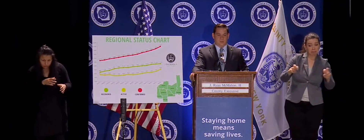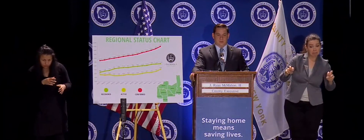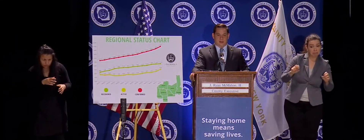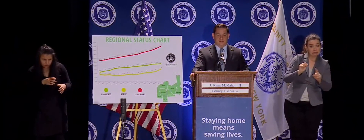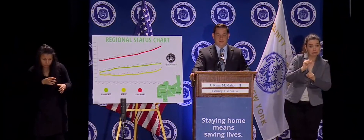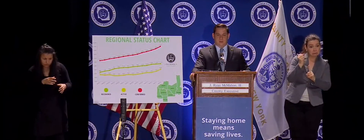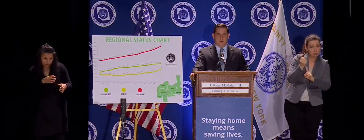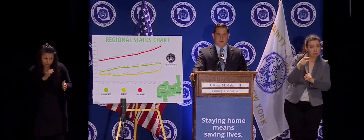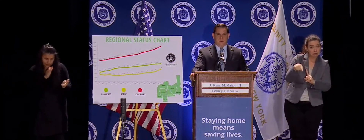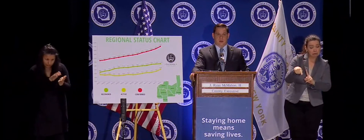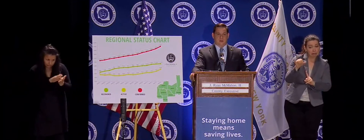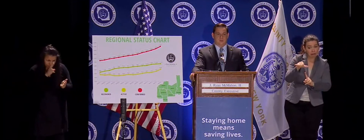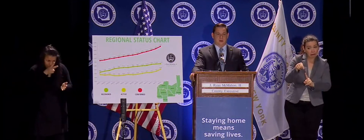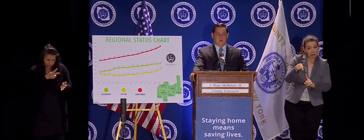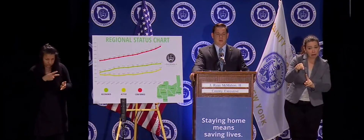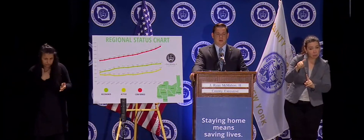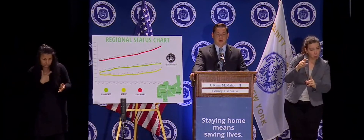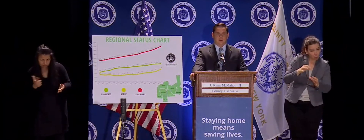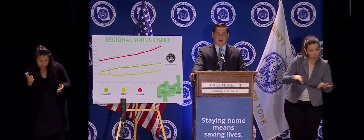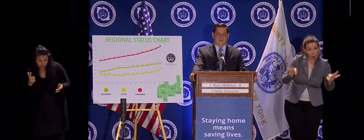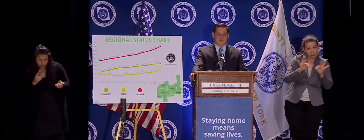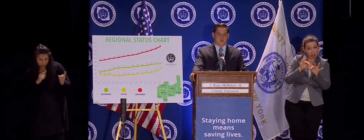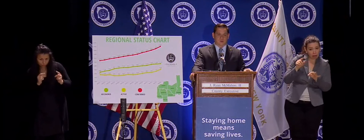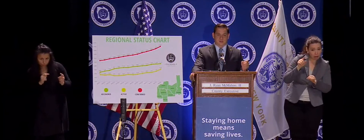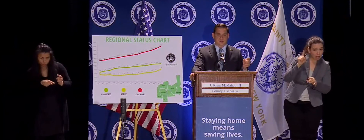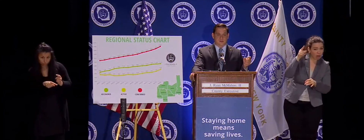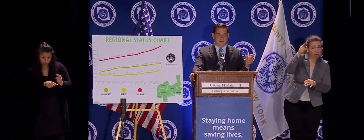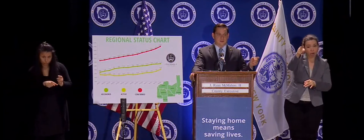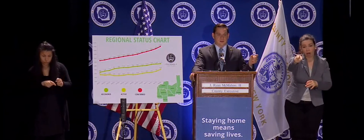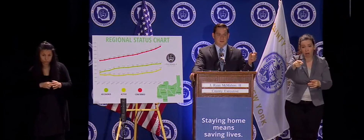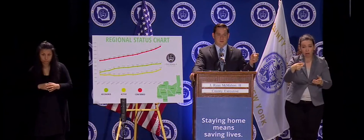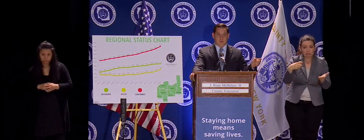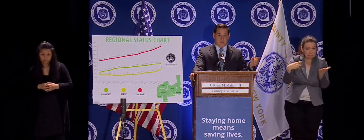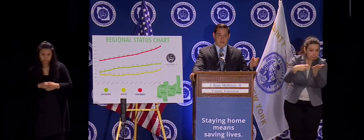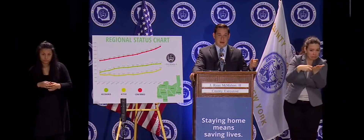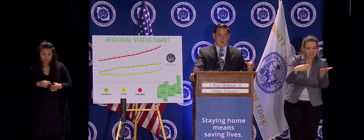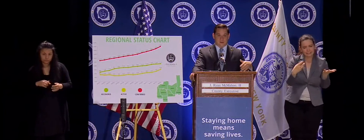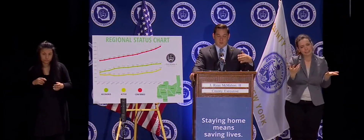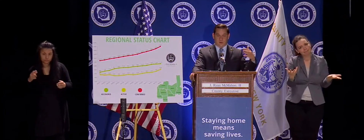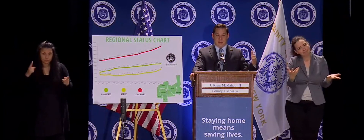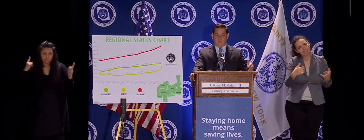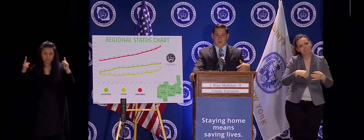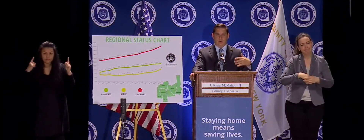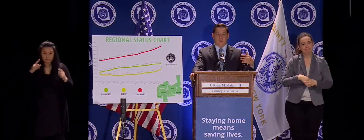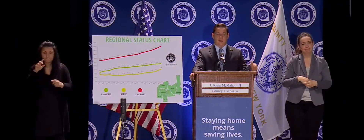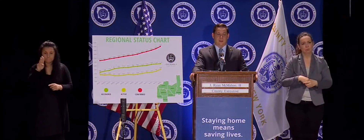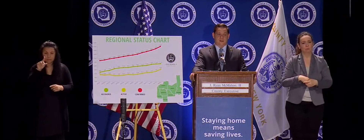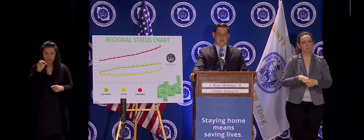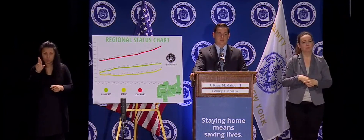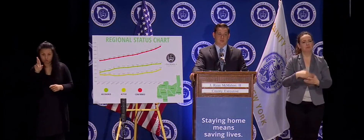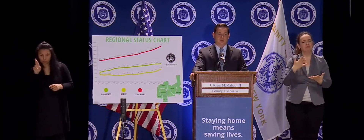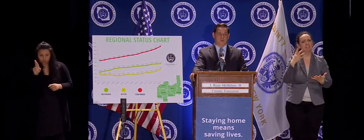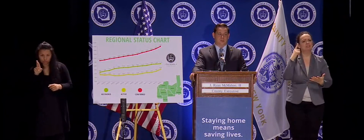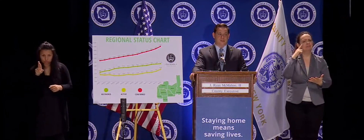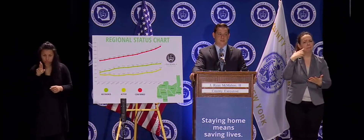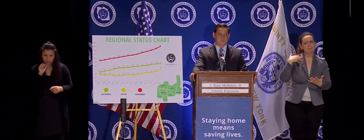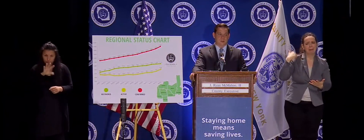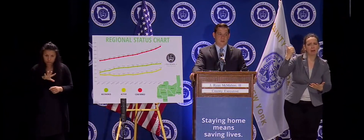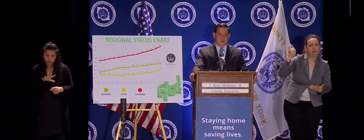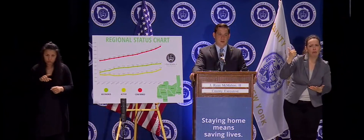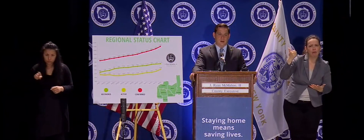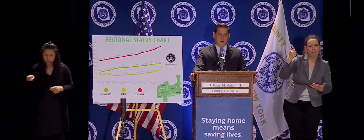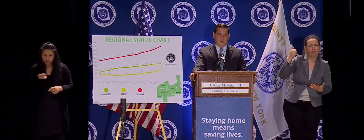mayor a couple times up here talking about how they have a social distancing unit now that's going out and working on this. I'm sure they'll be